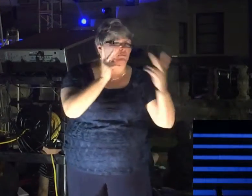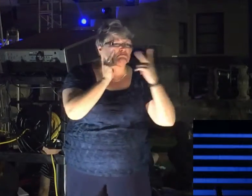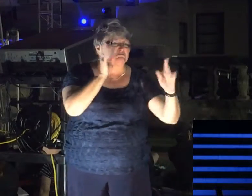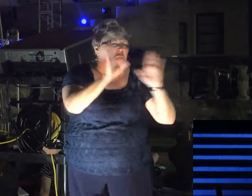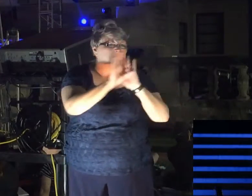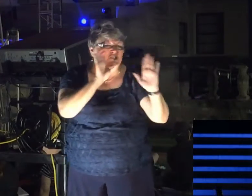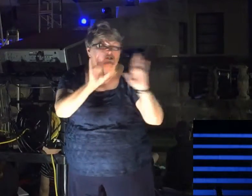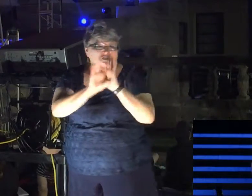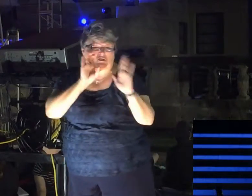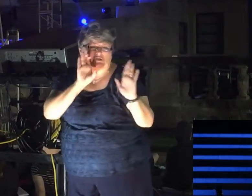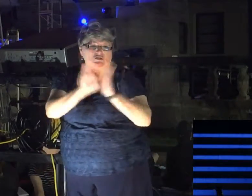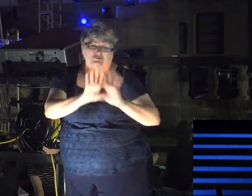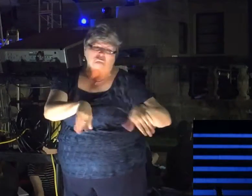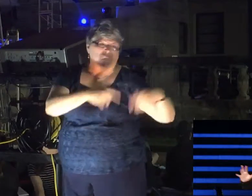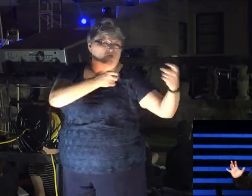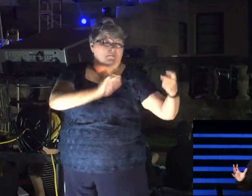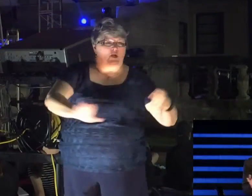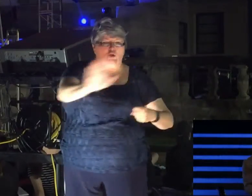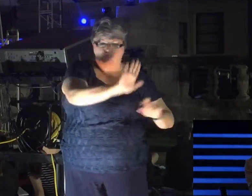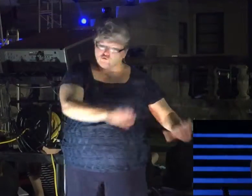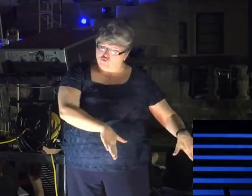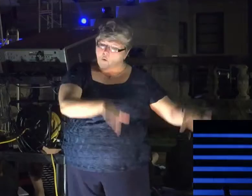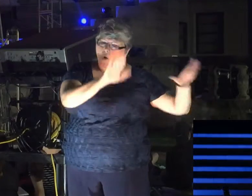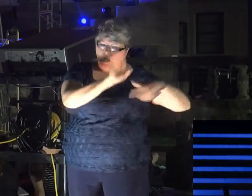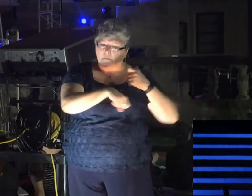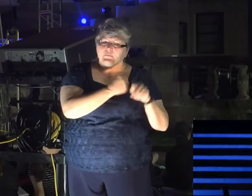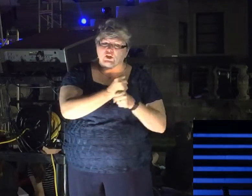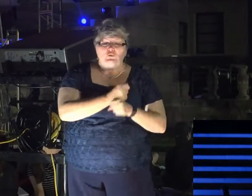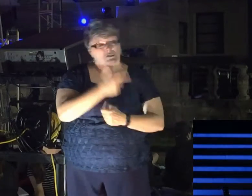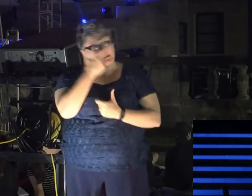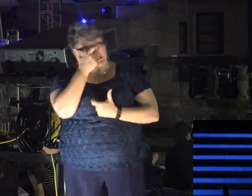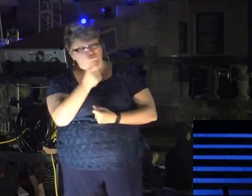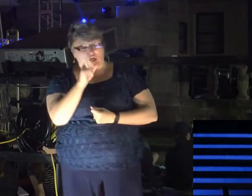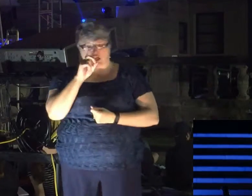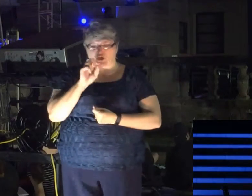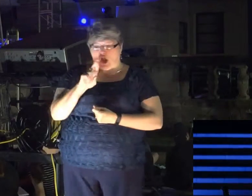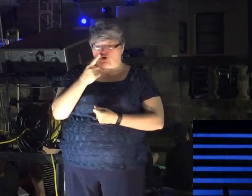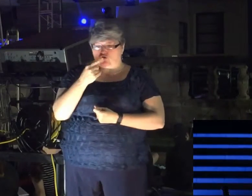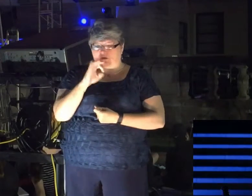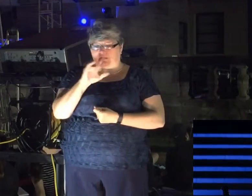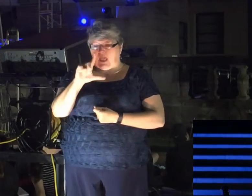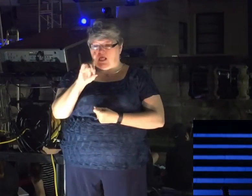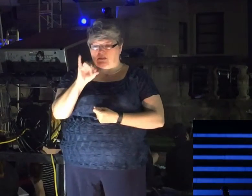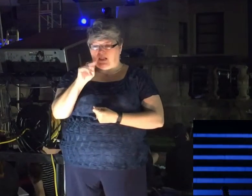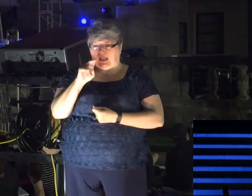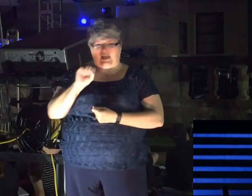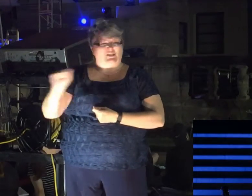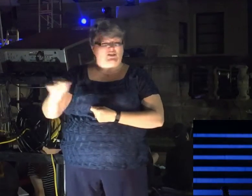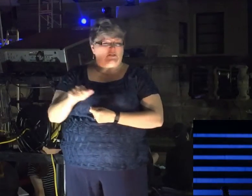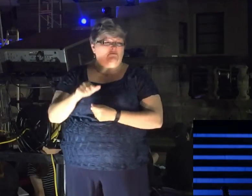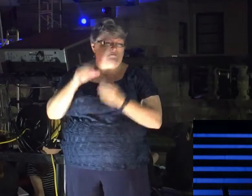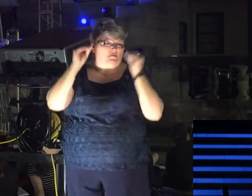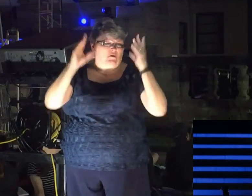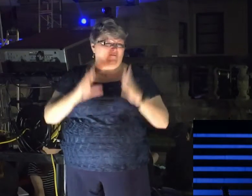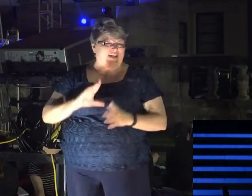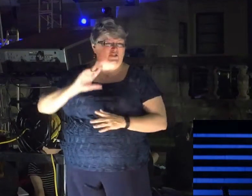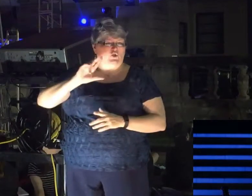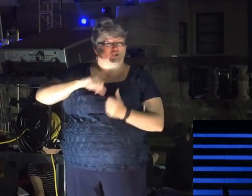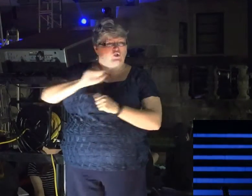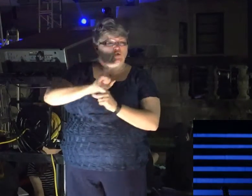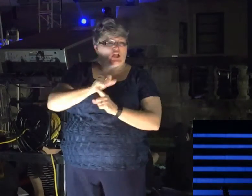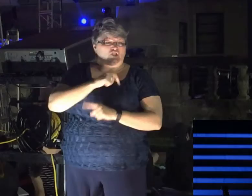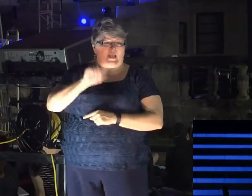of sexualized images dominated your growing up years. It's interesting, Dr. Gail Dines, she's a professor